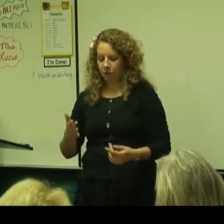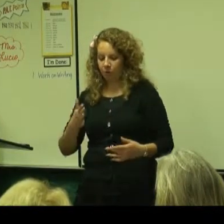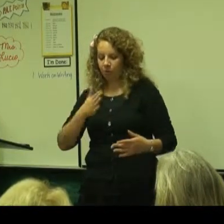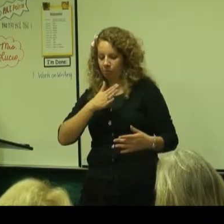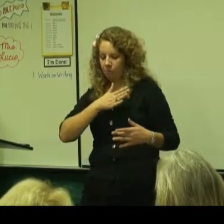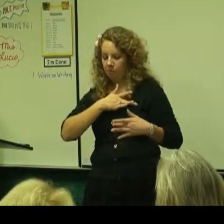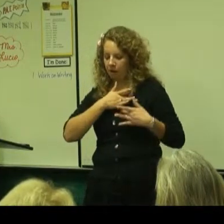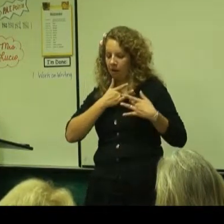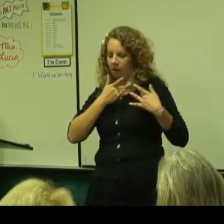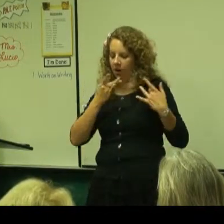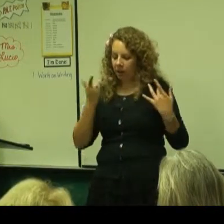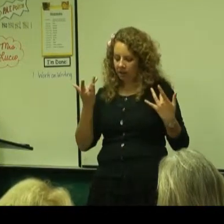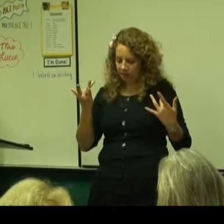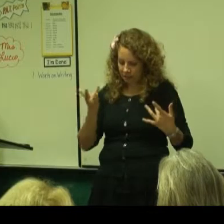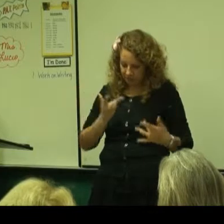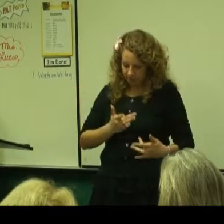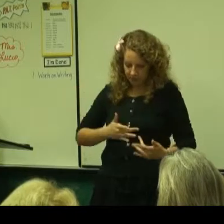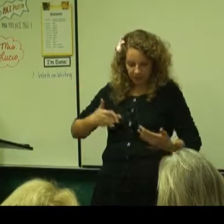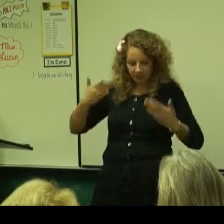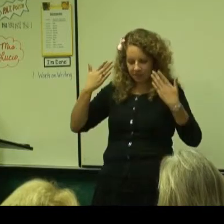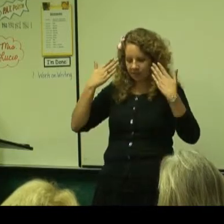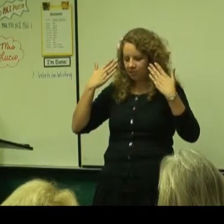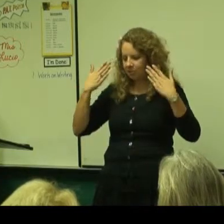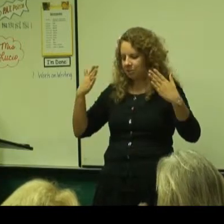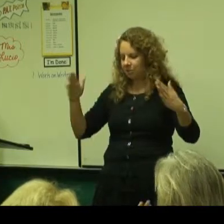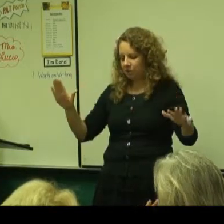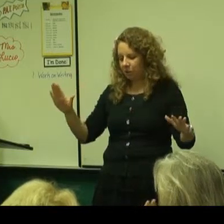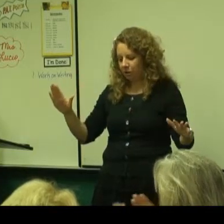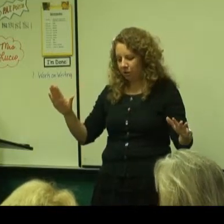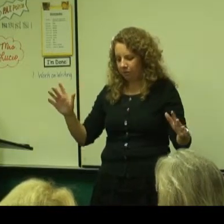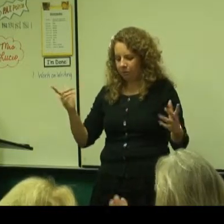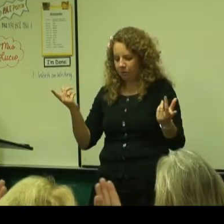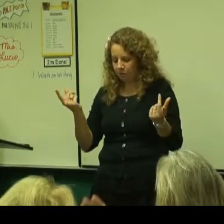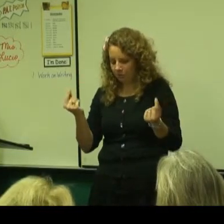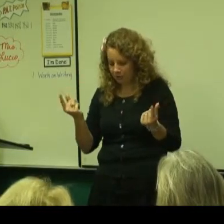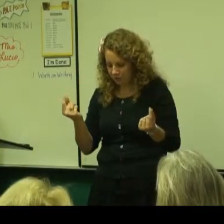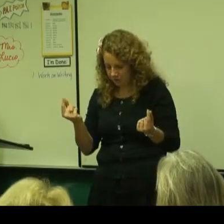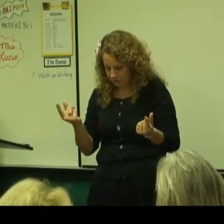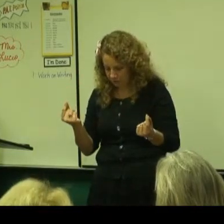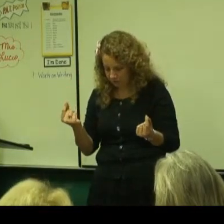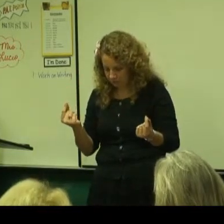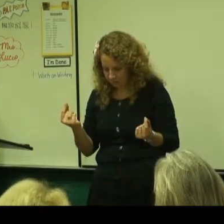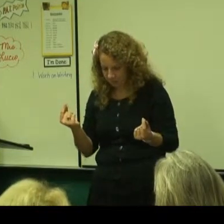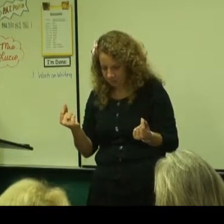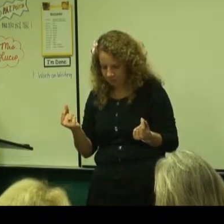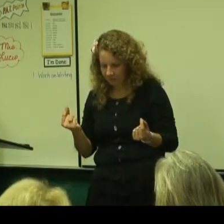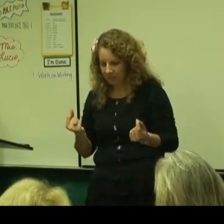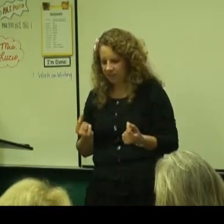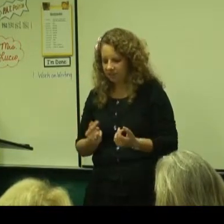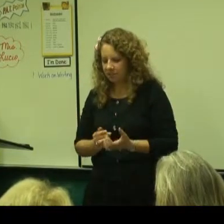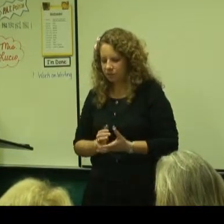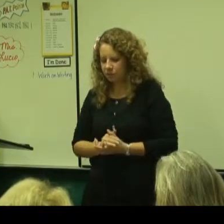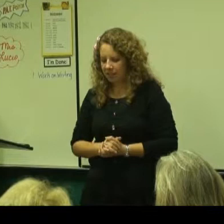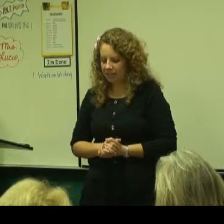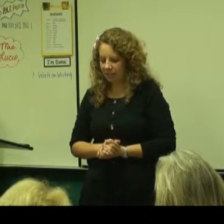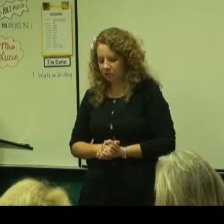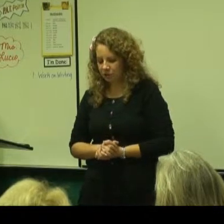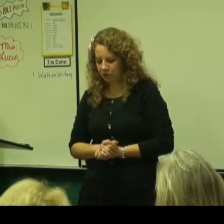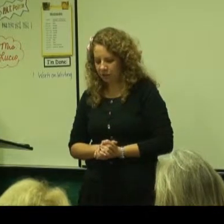So my heart doesn't know what to do. It says when I can't turn back